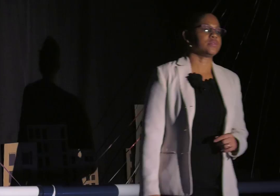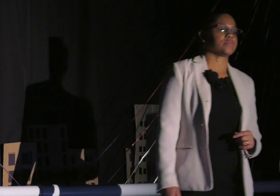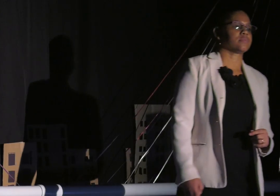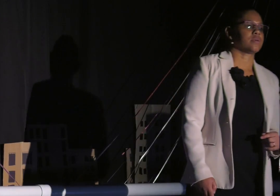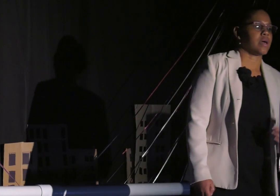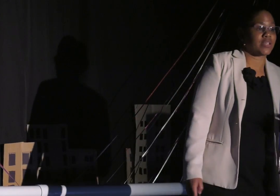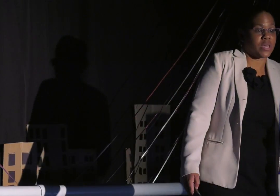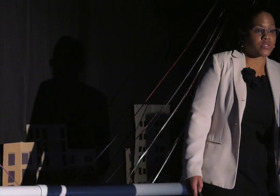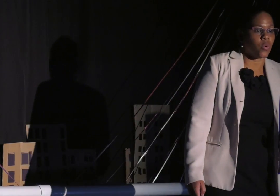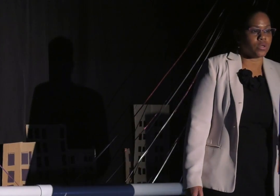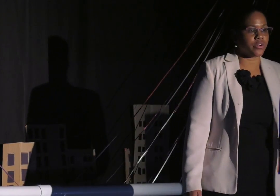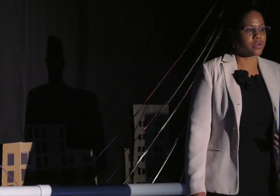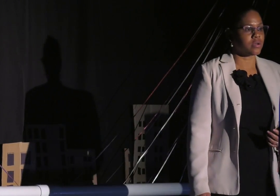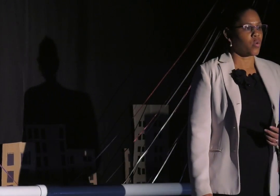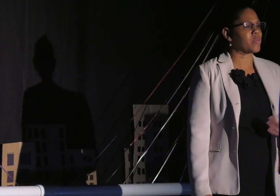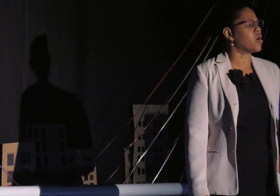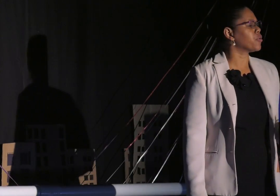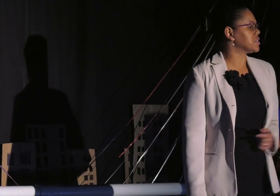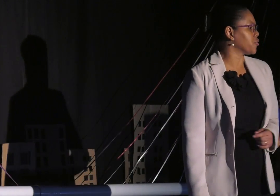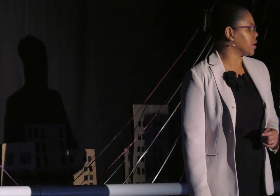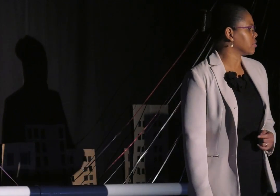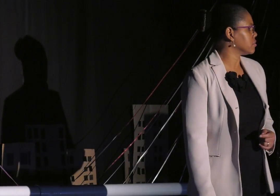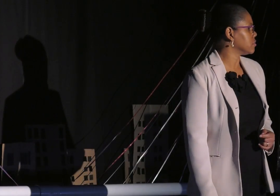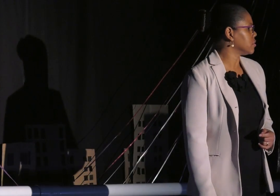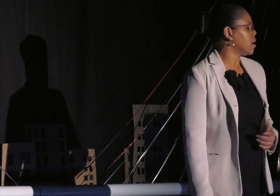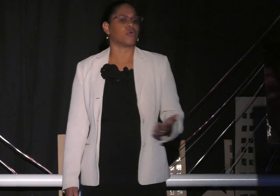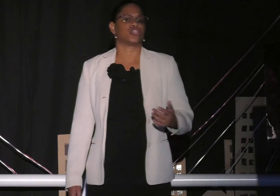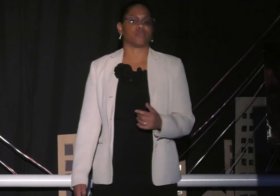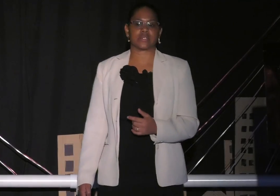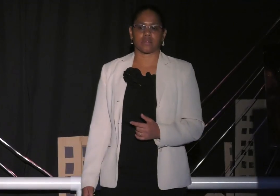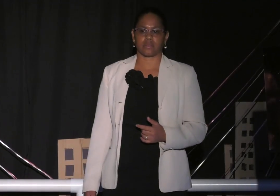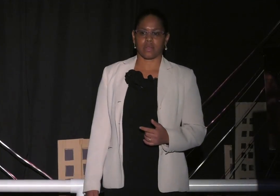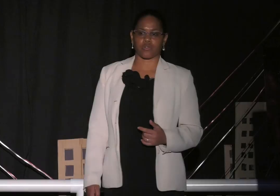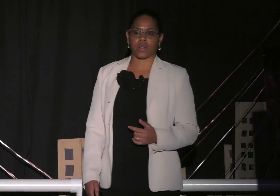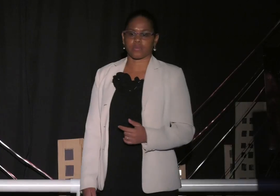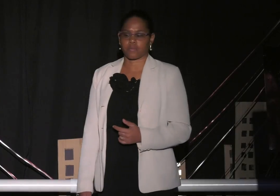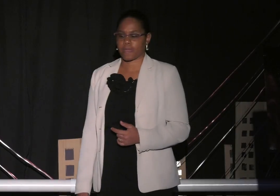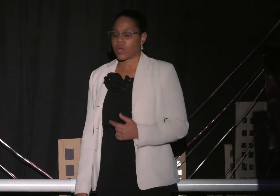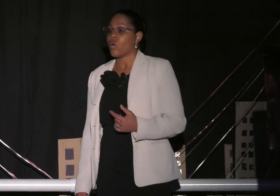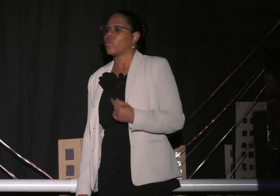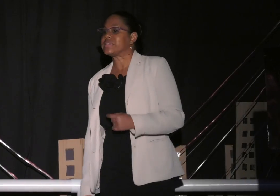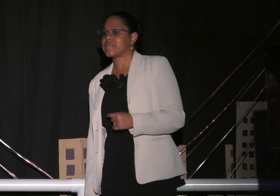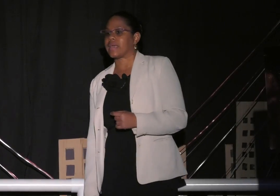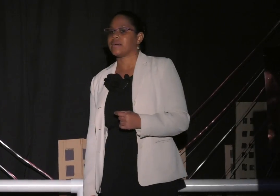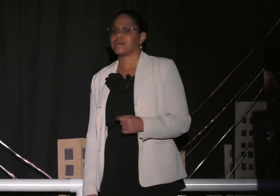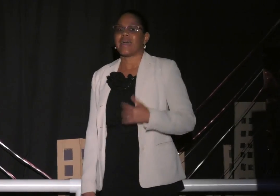adults, as we get older, we become more discerning, more judgmental, if you will. We say,